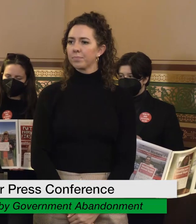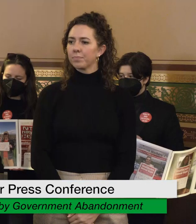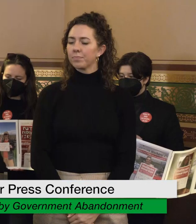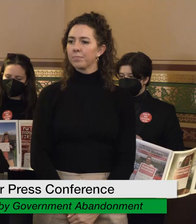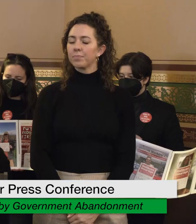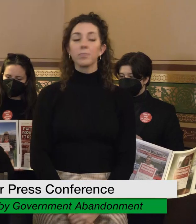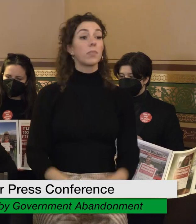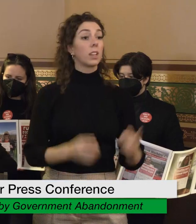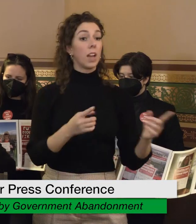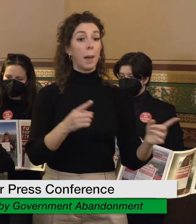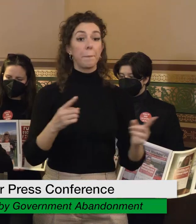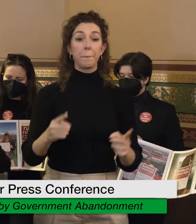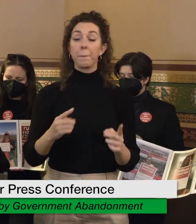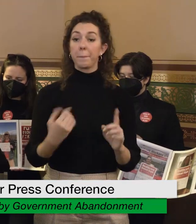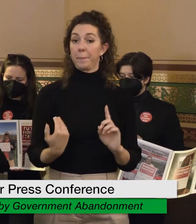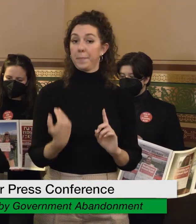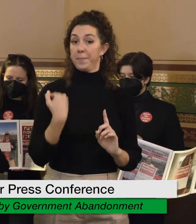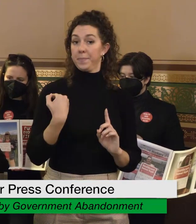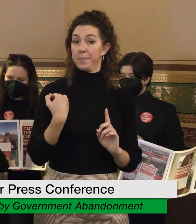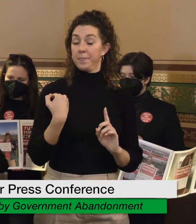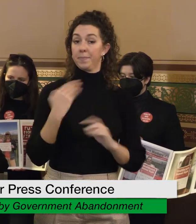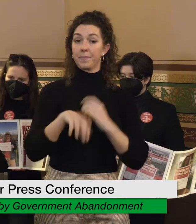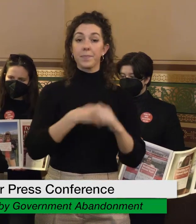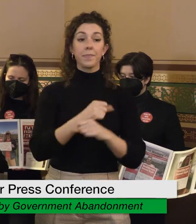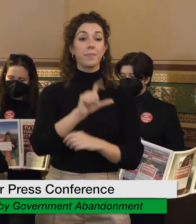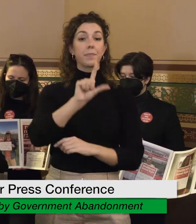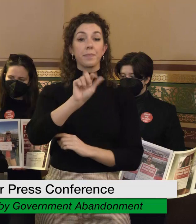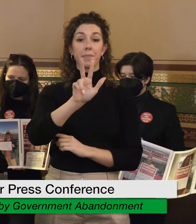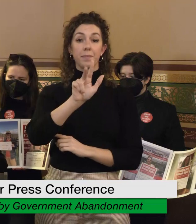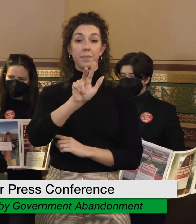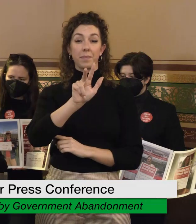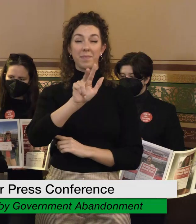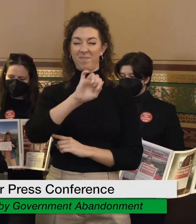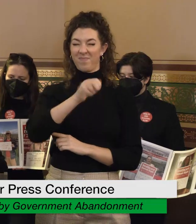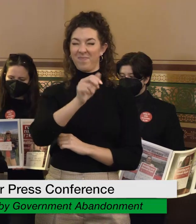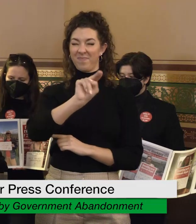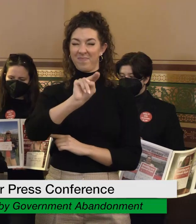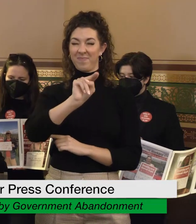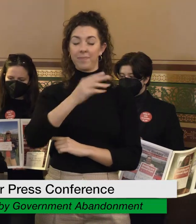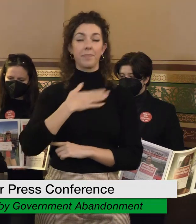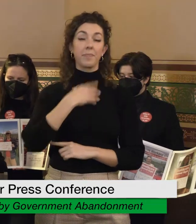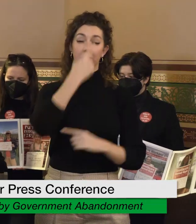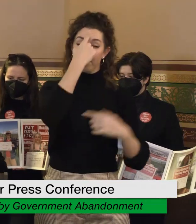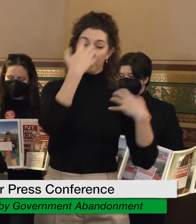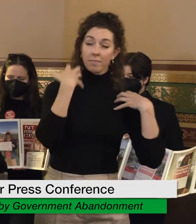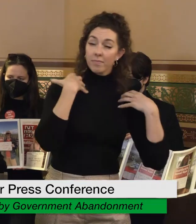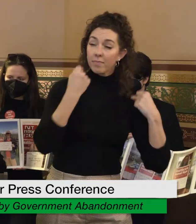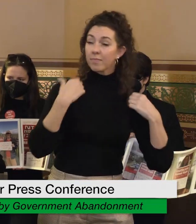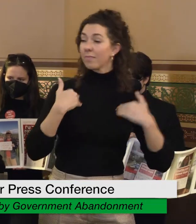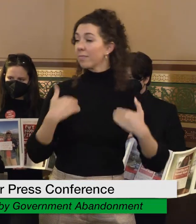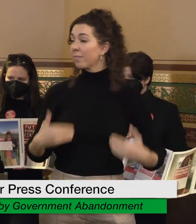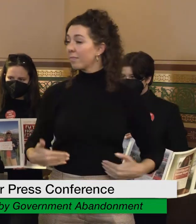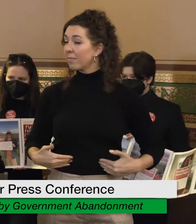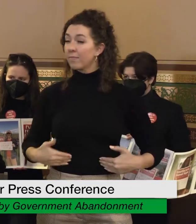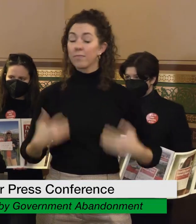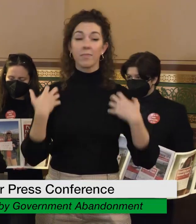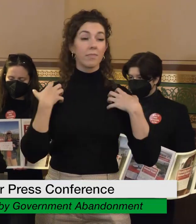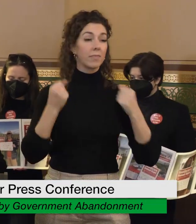In January of 2023, my mental and physical health